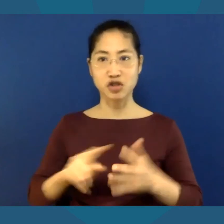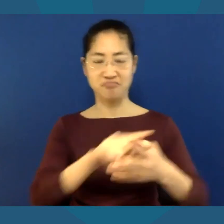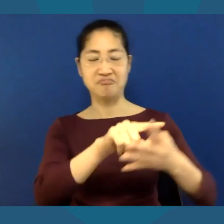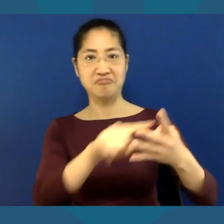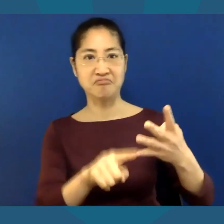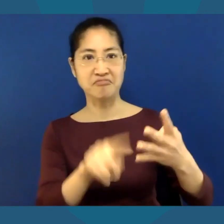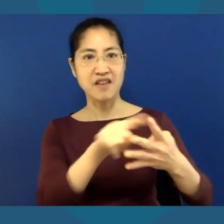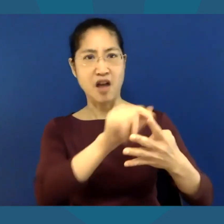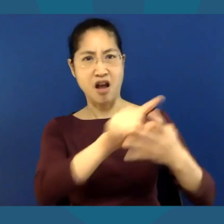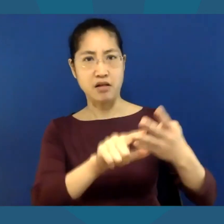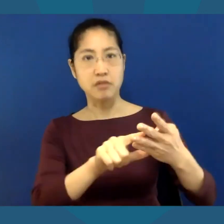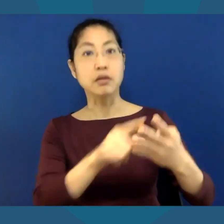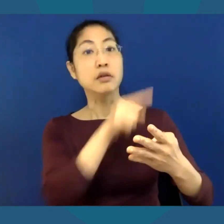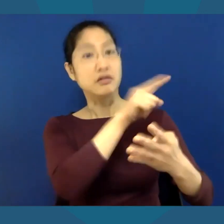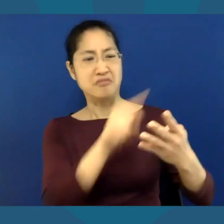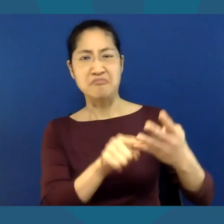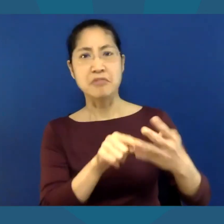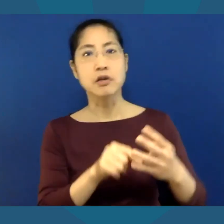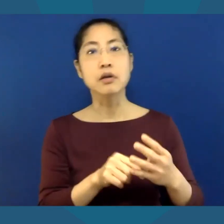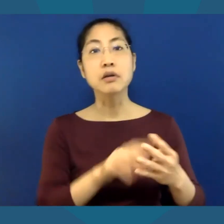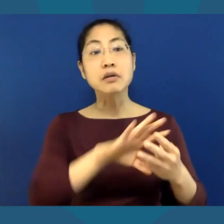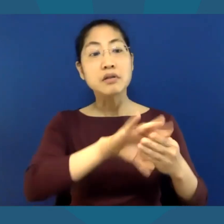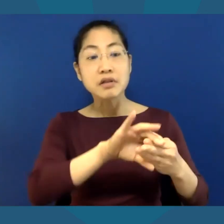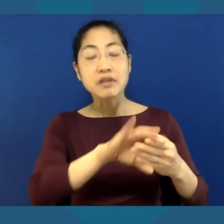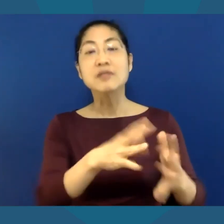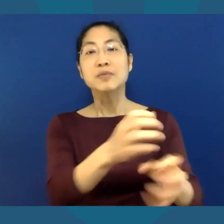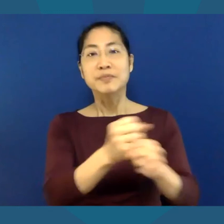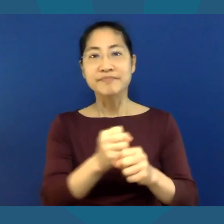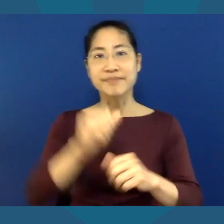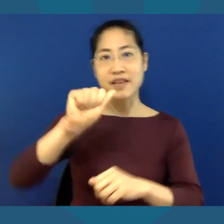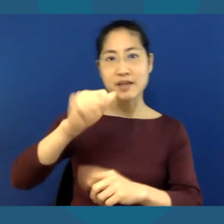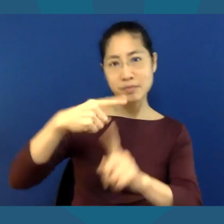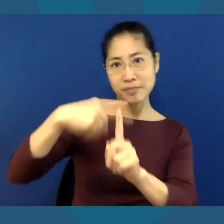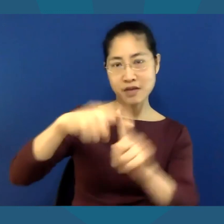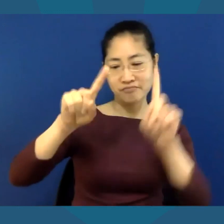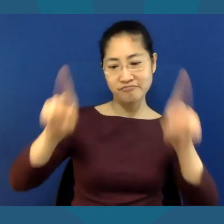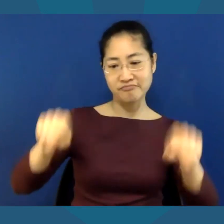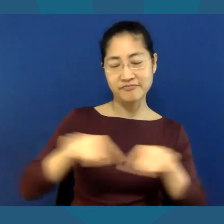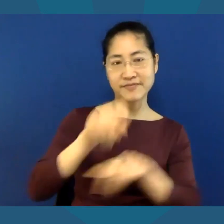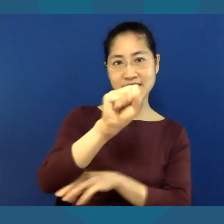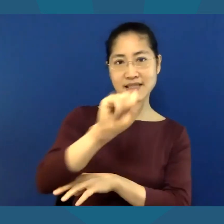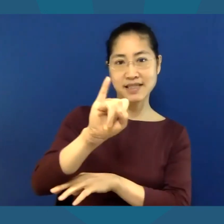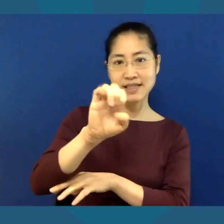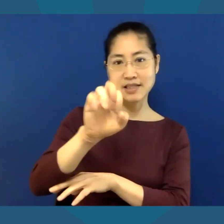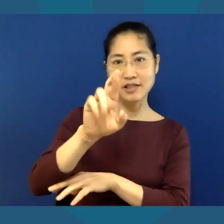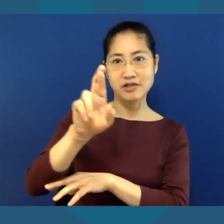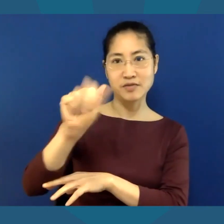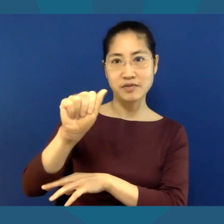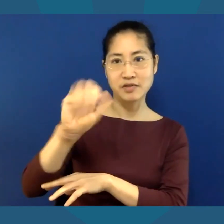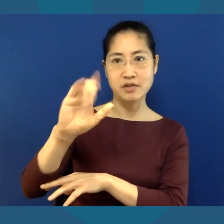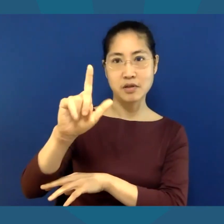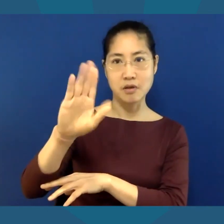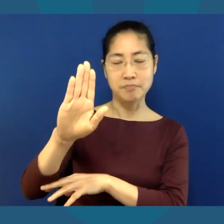Senator D'Alessandro was one of only 4 legislators to receive an A+ on the